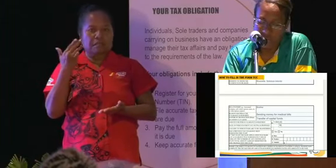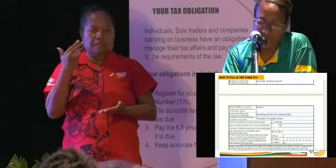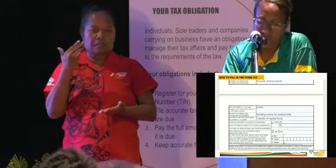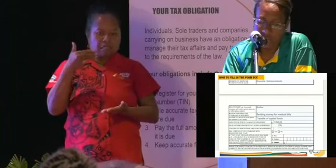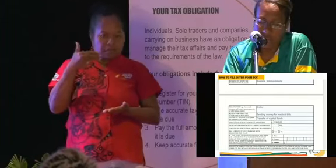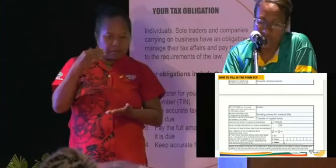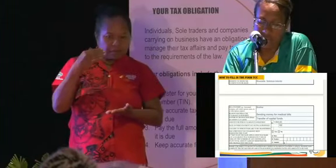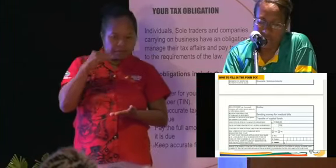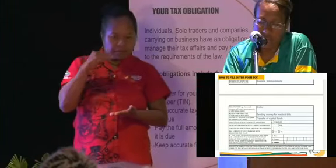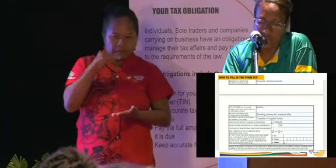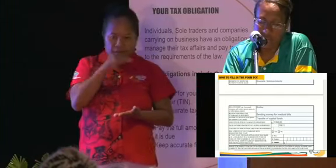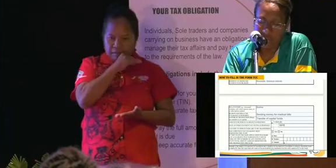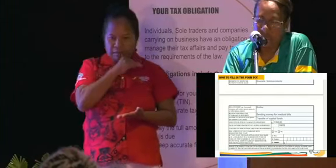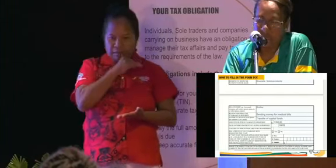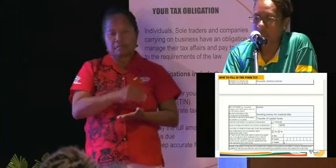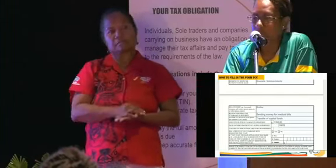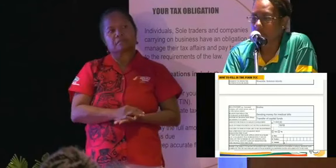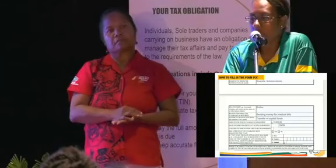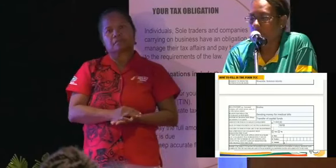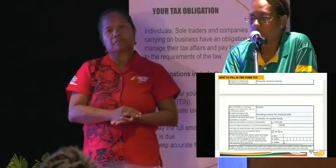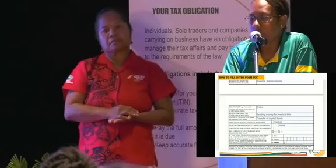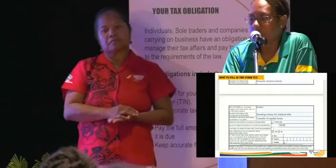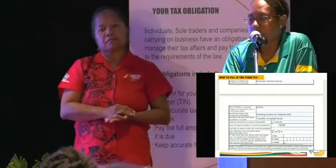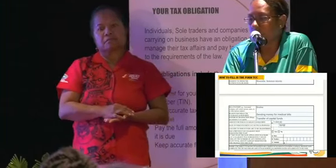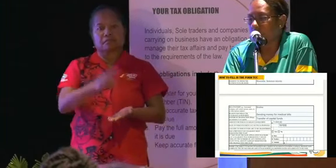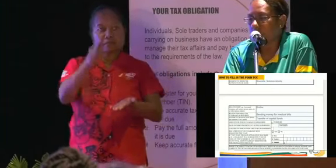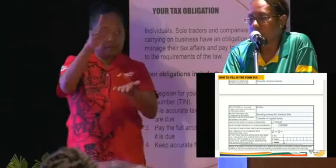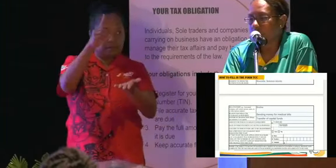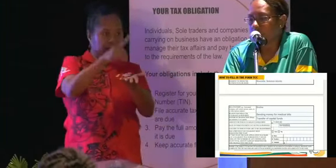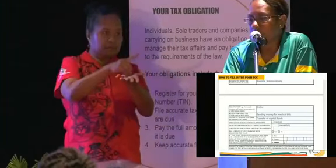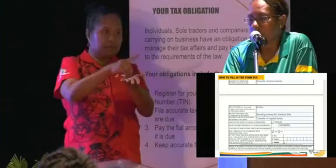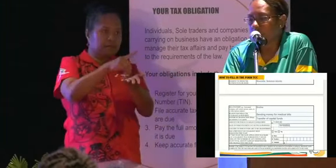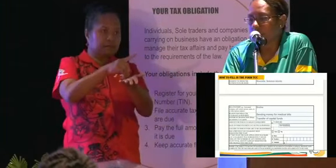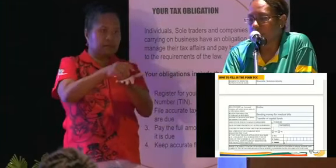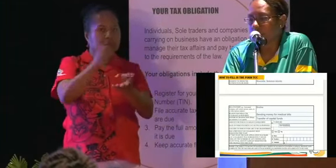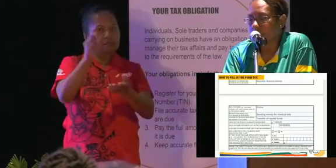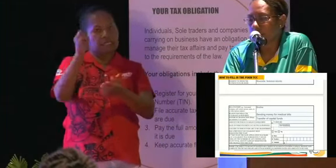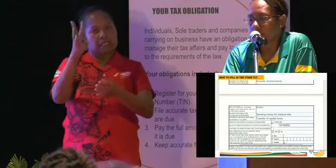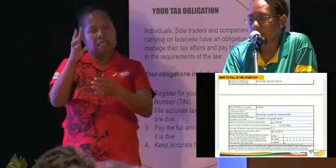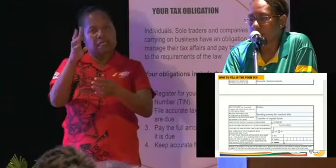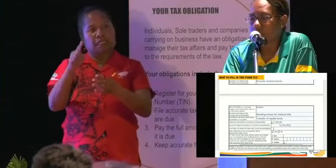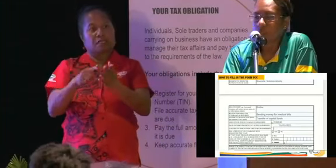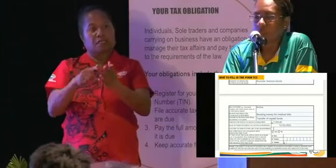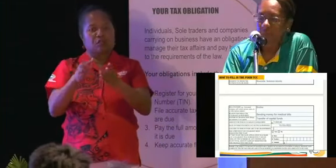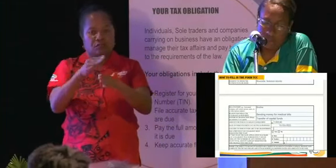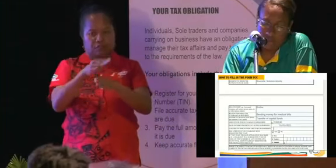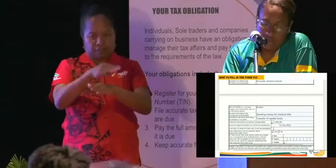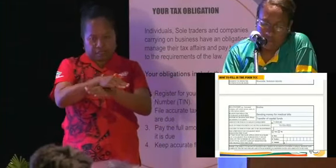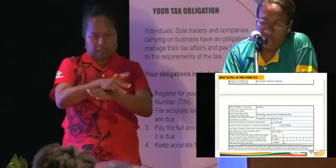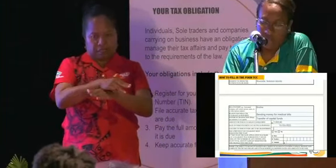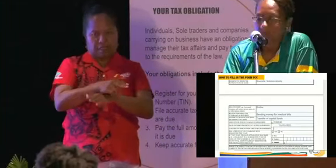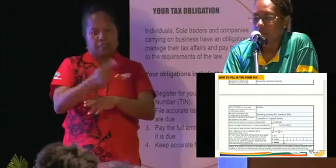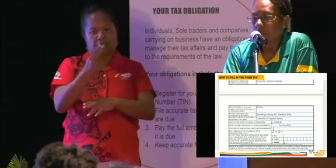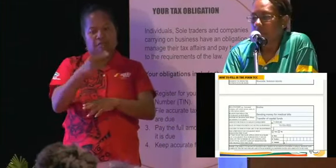She hopes to start sending by the 10th of October 2022,